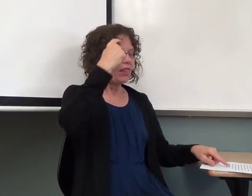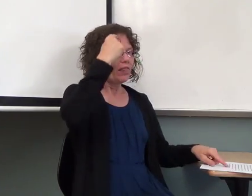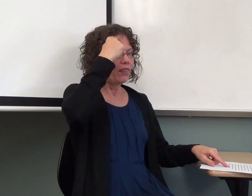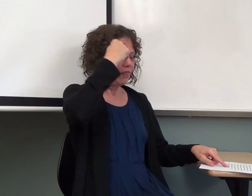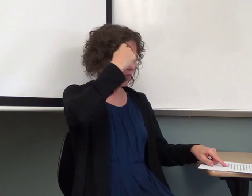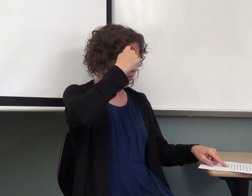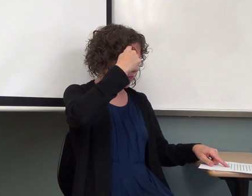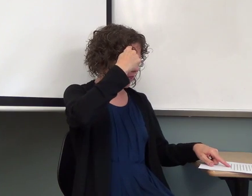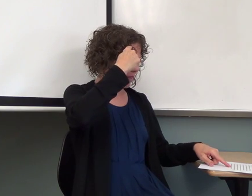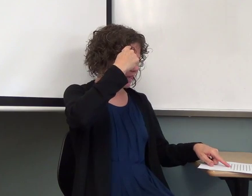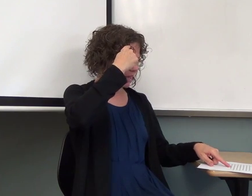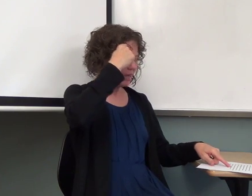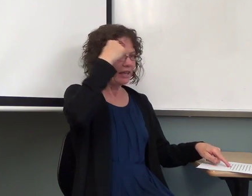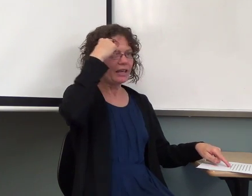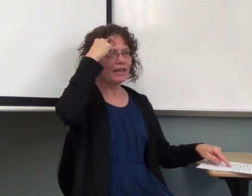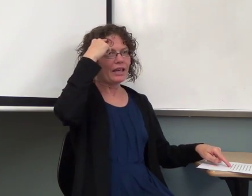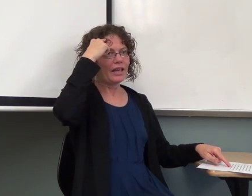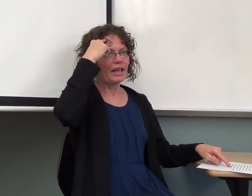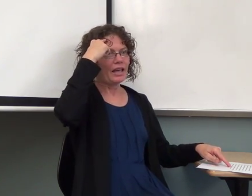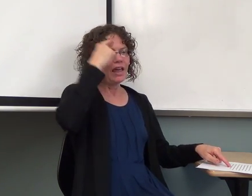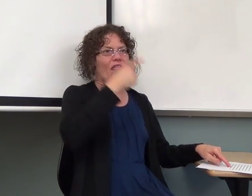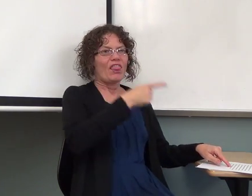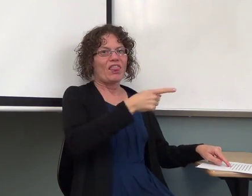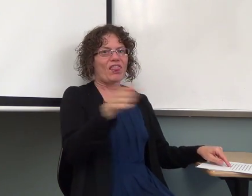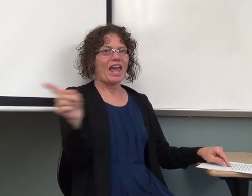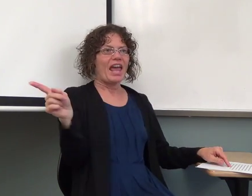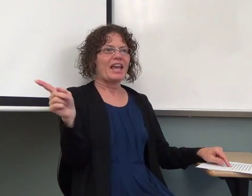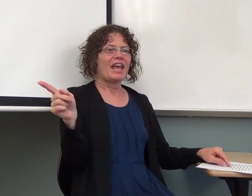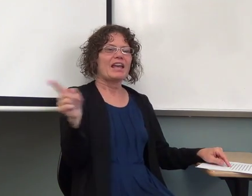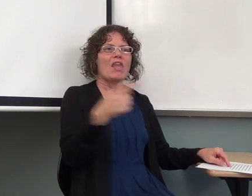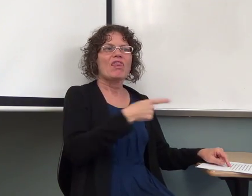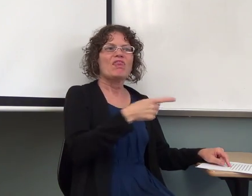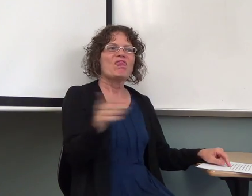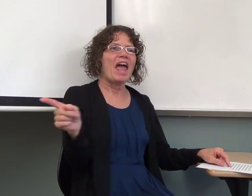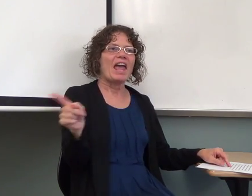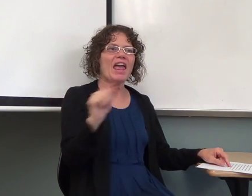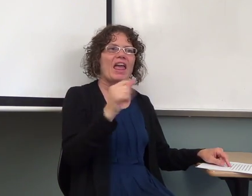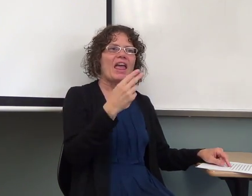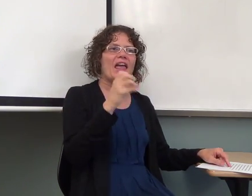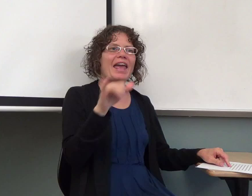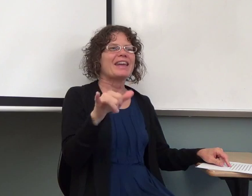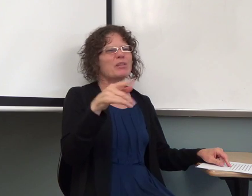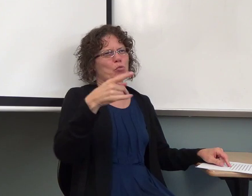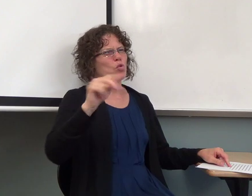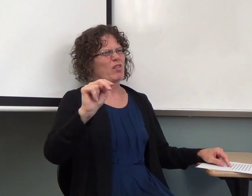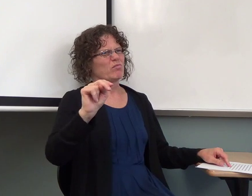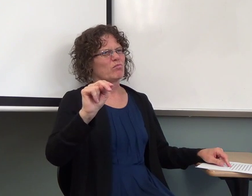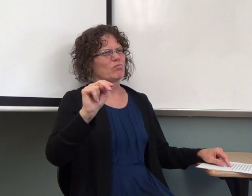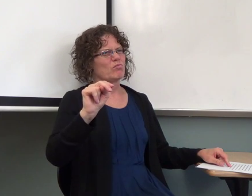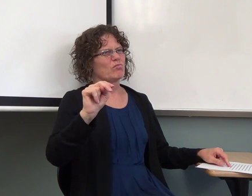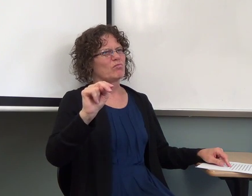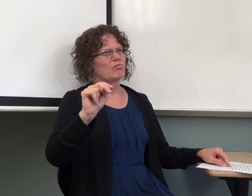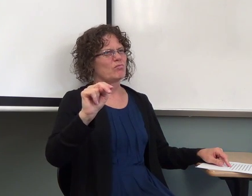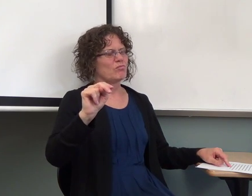No. They? No. No. No. What's they? Plural. Pronoun. Pronoun. Pronoun. There we